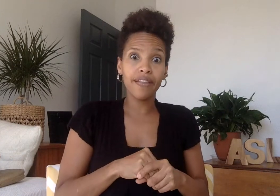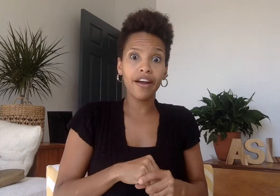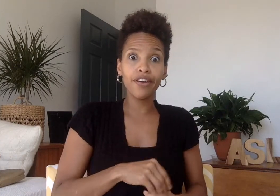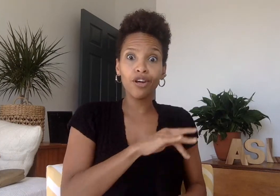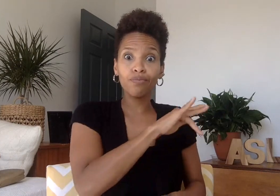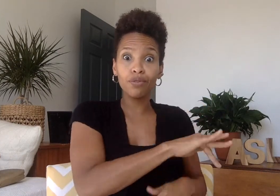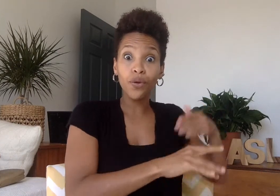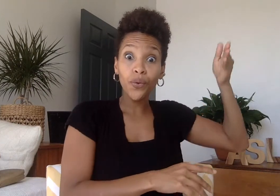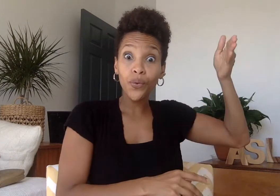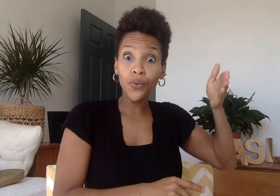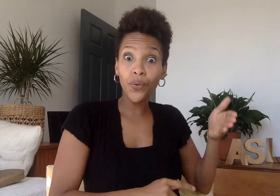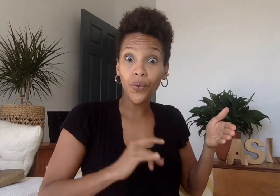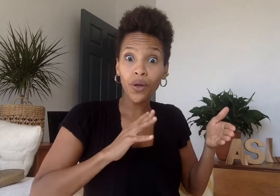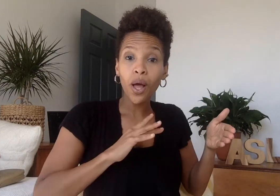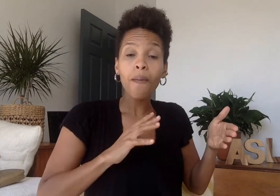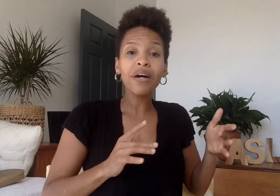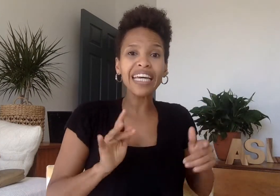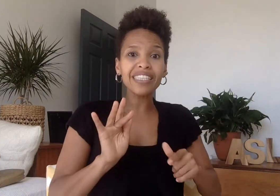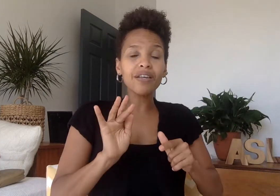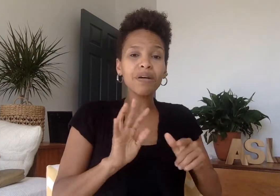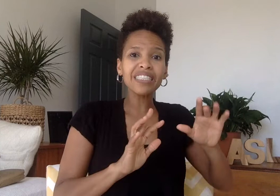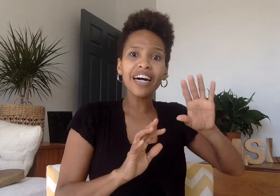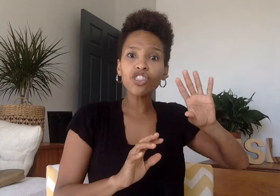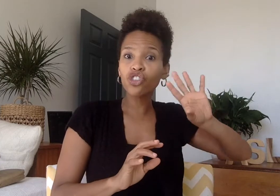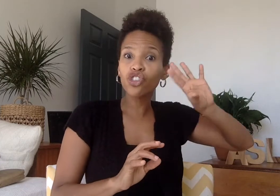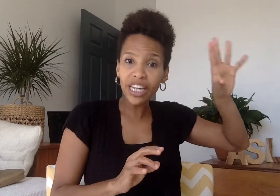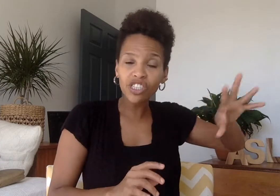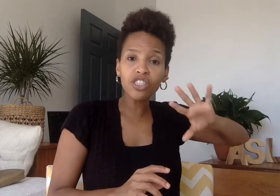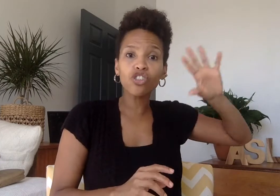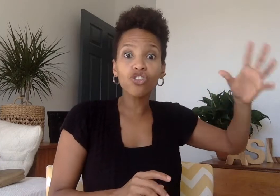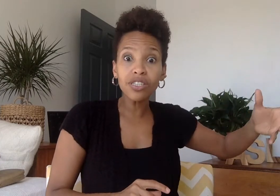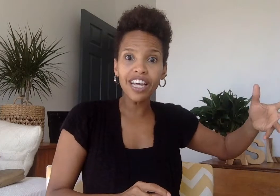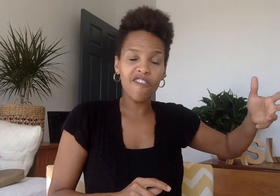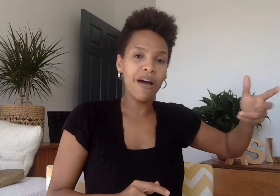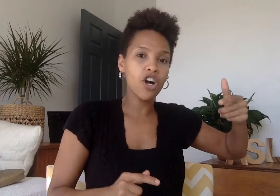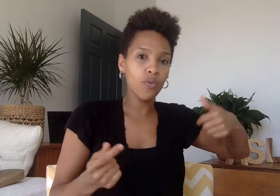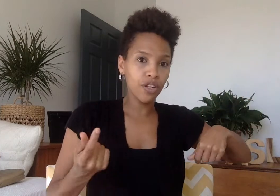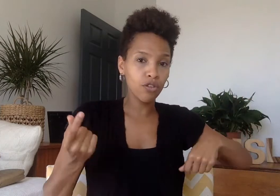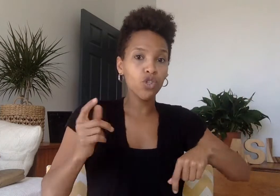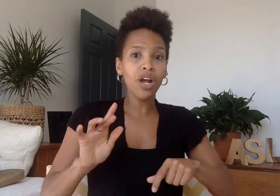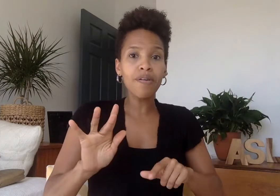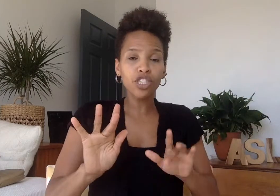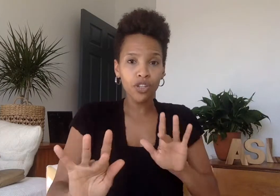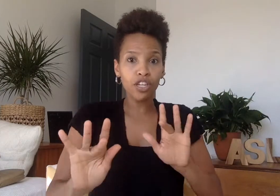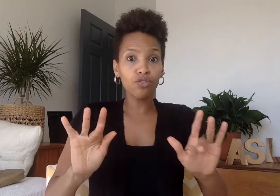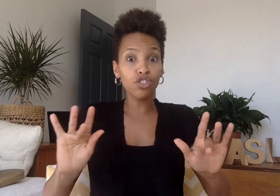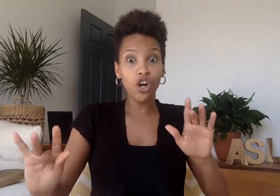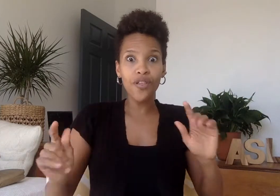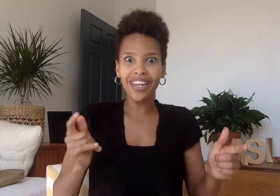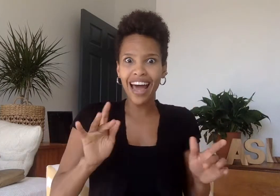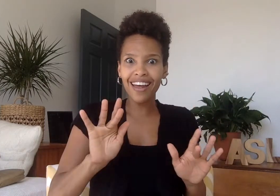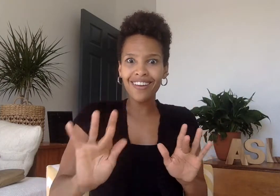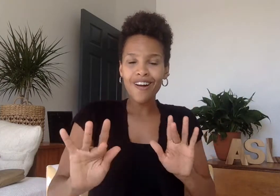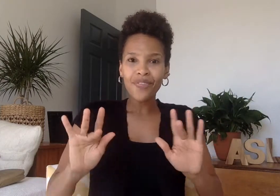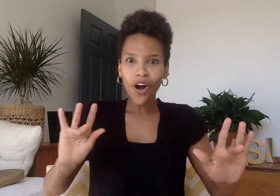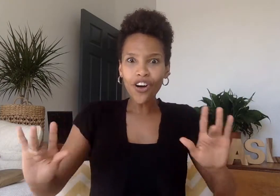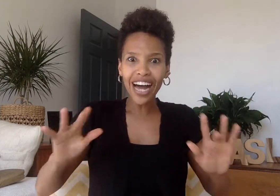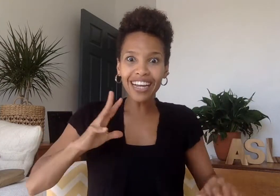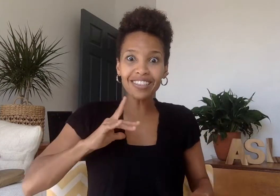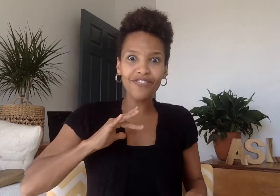there, but it's not, it didn't just have power windows. You want to make sure that you show that it had all kinds of